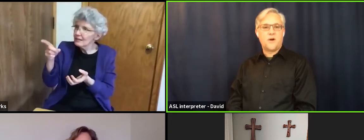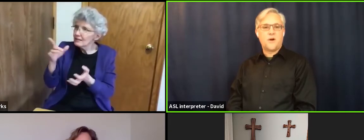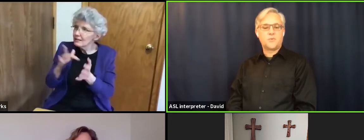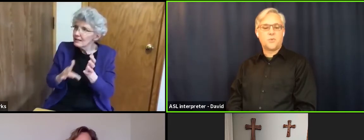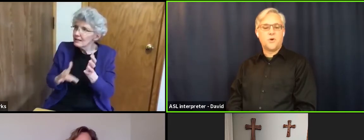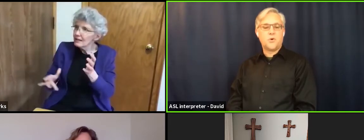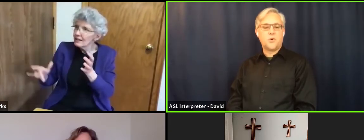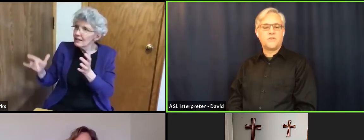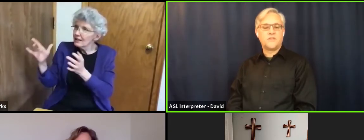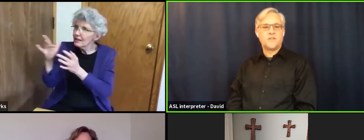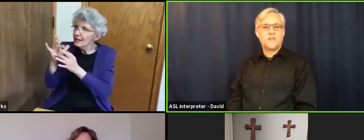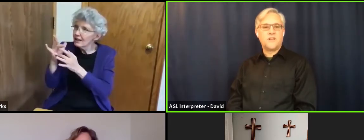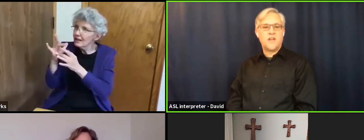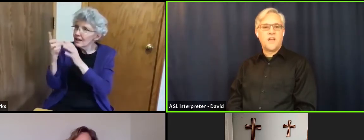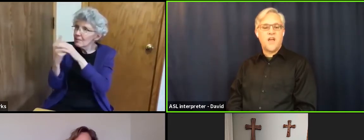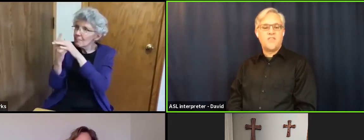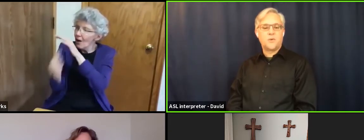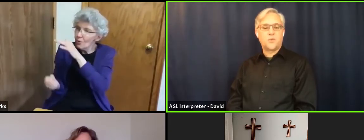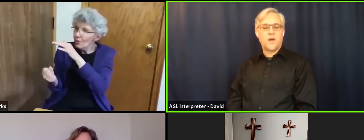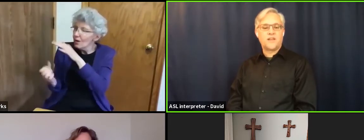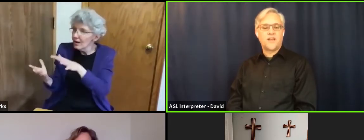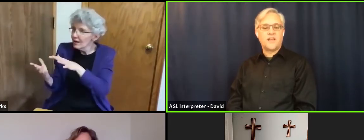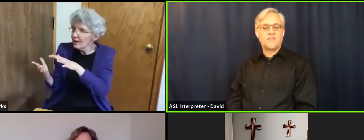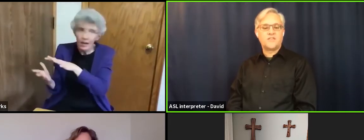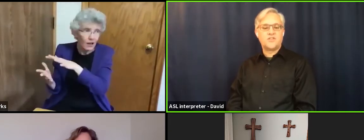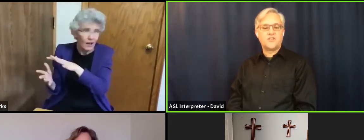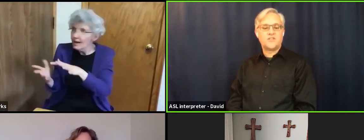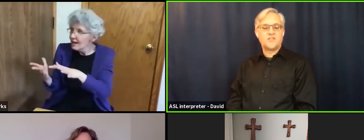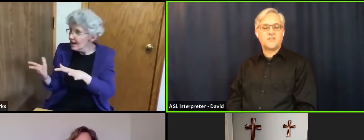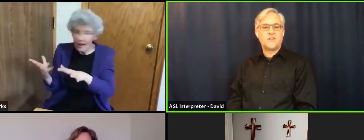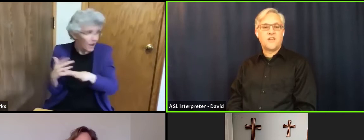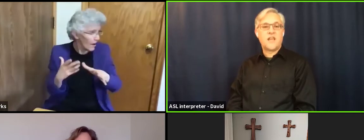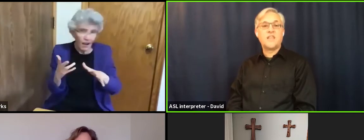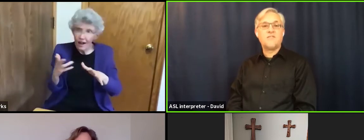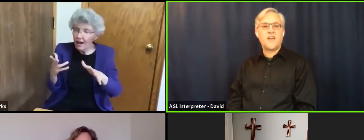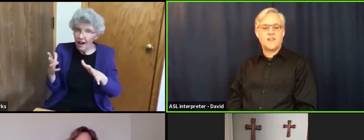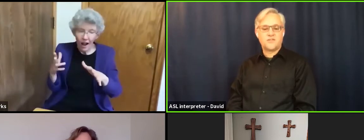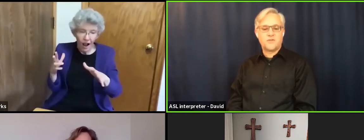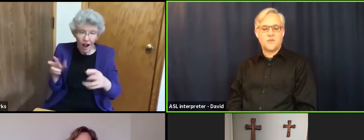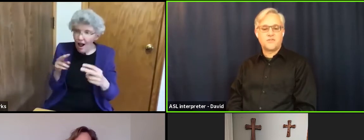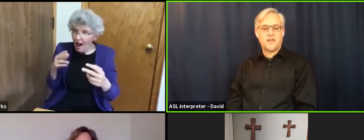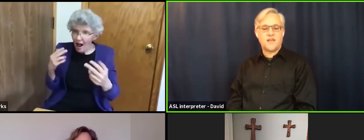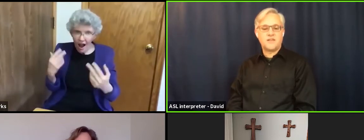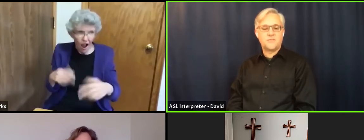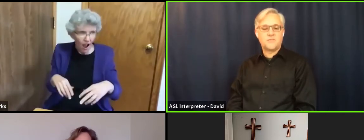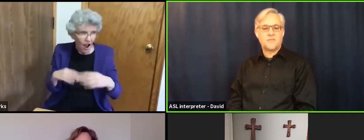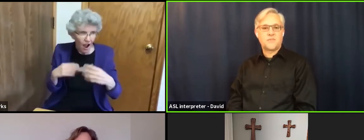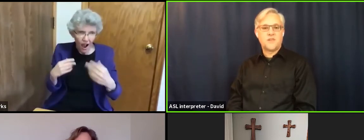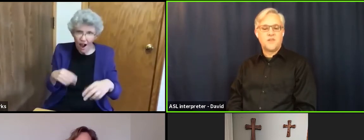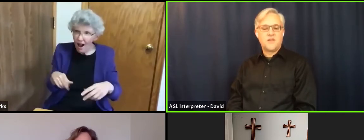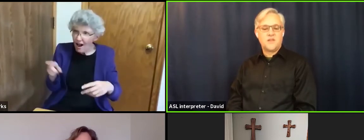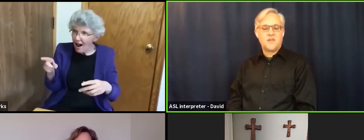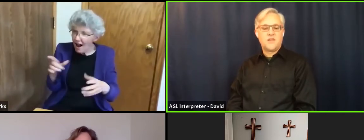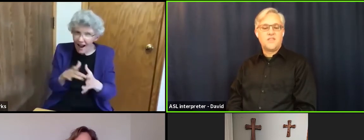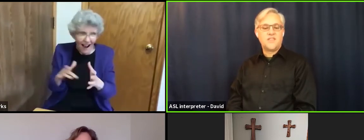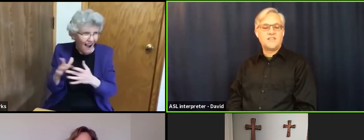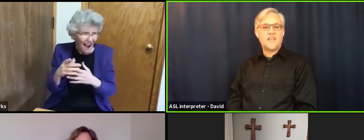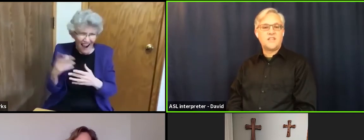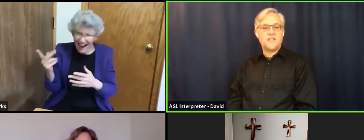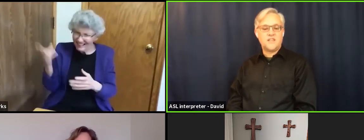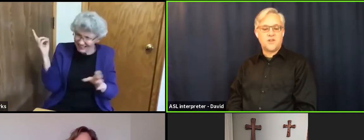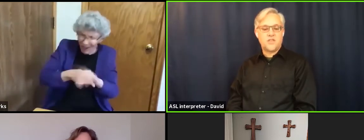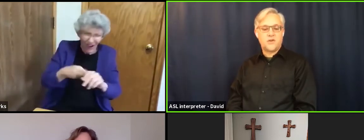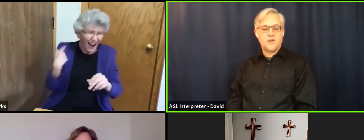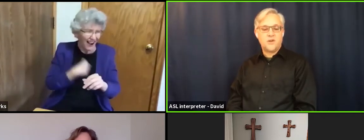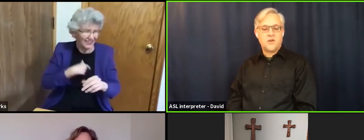And their eyes were opened, and they recognized Jesus, and he vanished from their sight. Then they